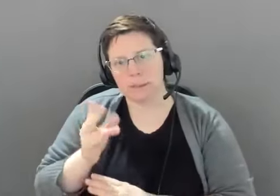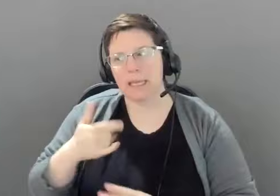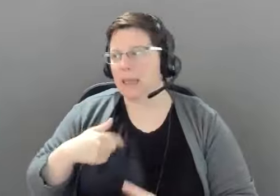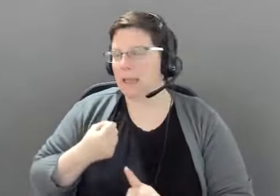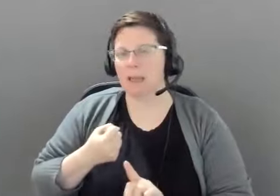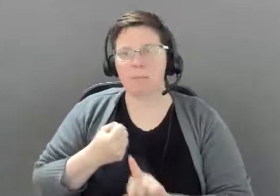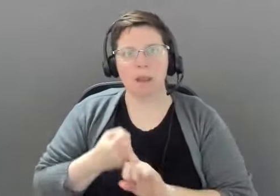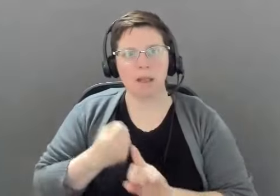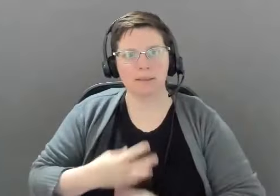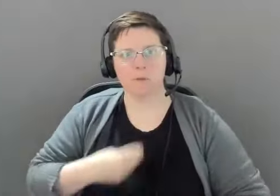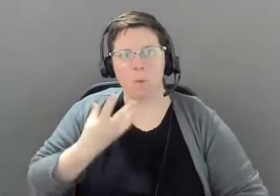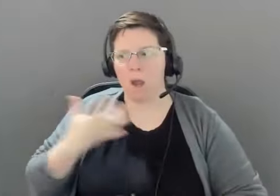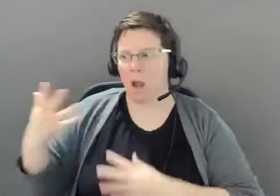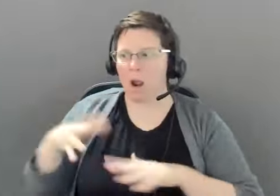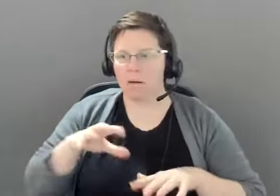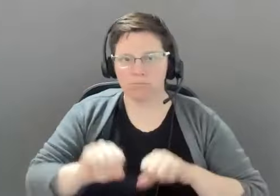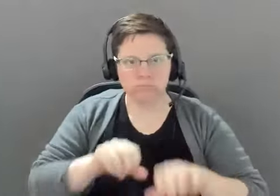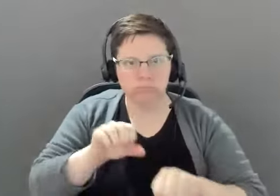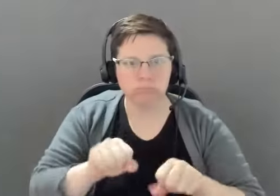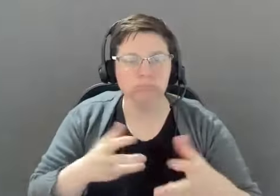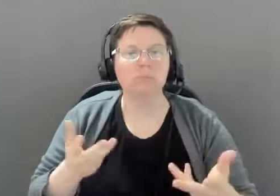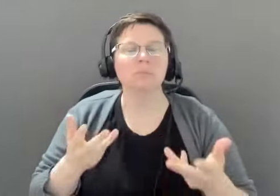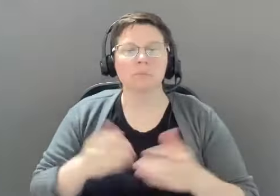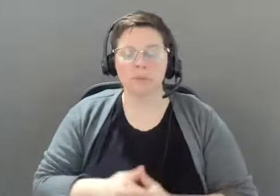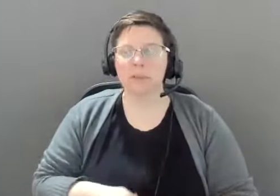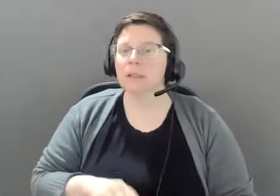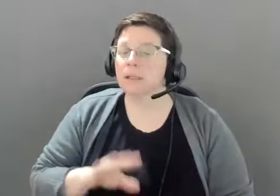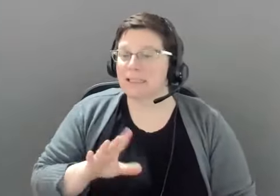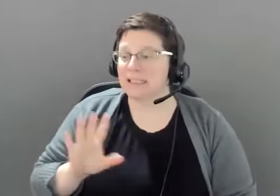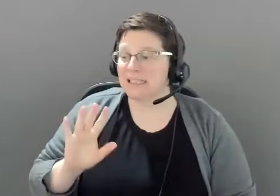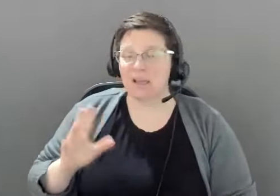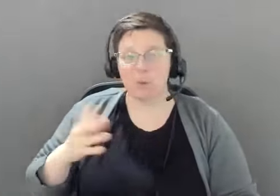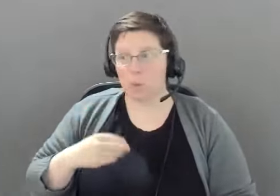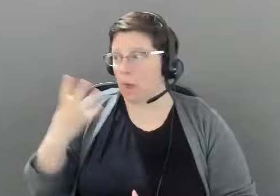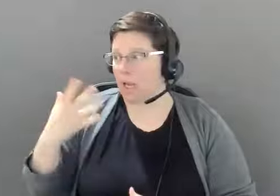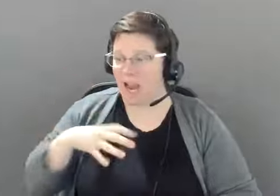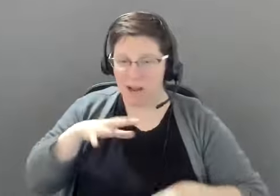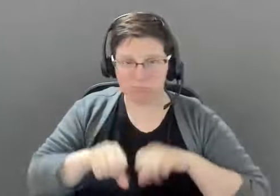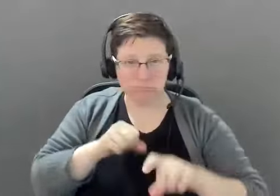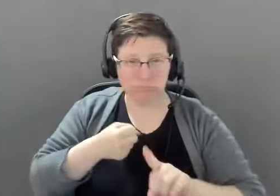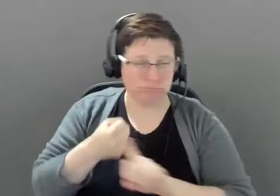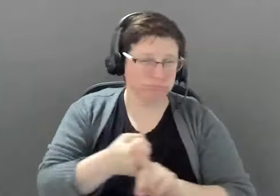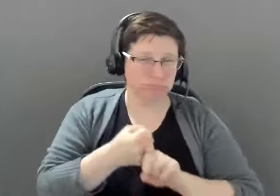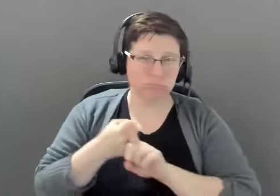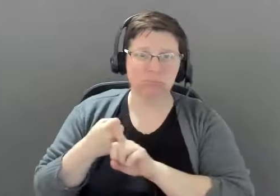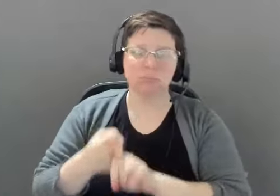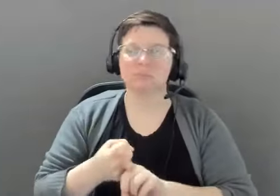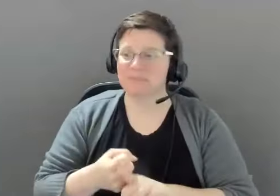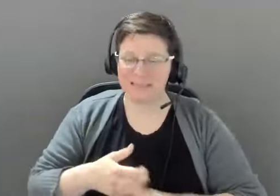of settler colonialism. These impacts continue to be felt in disproportionate and everyday ways